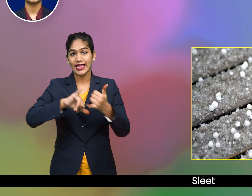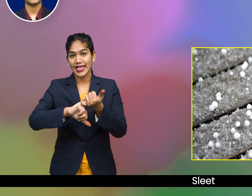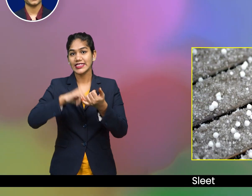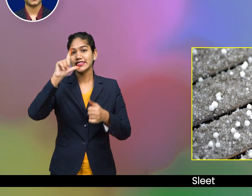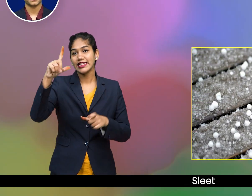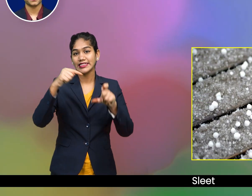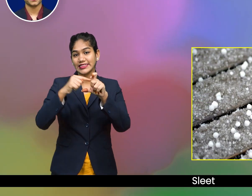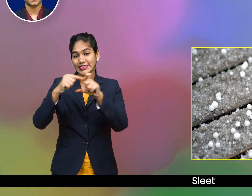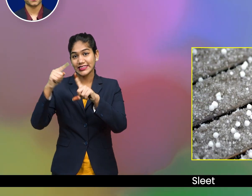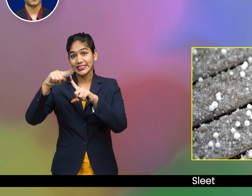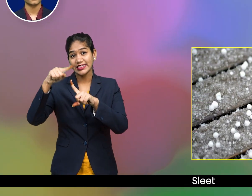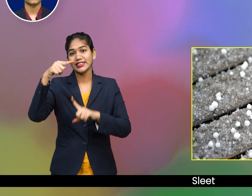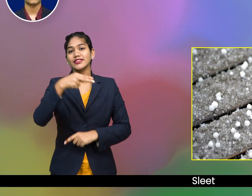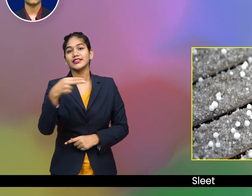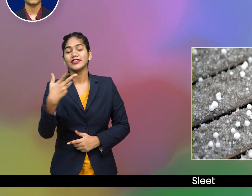Sleet.